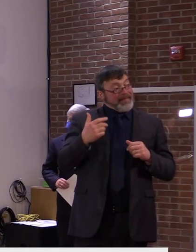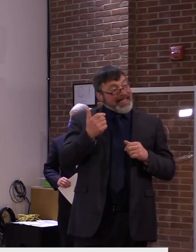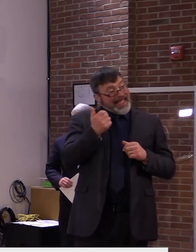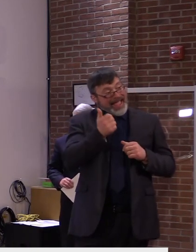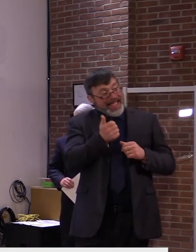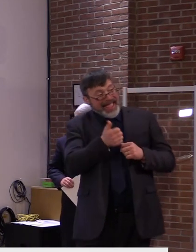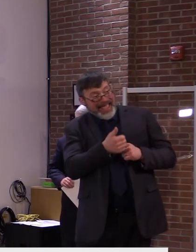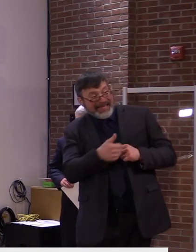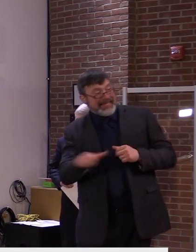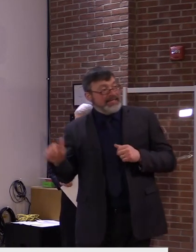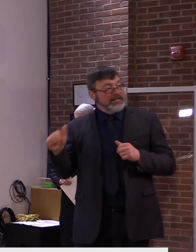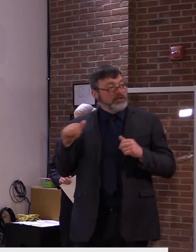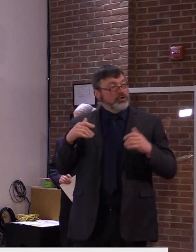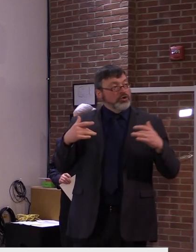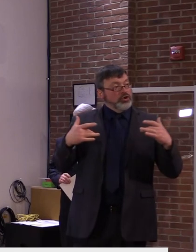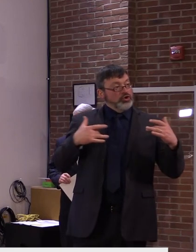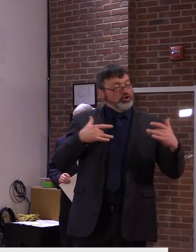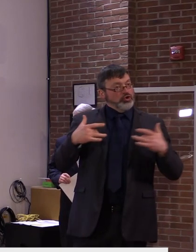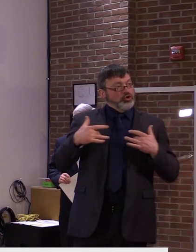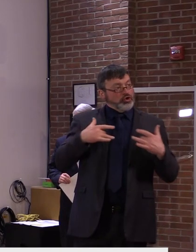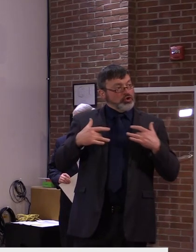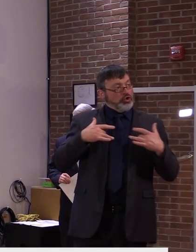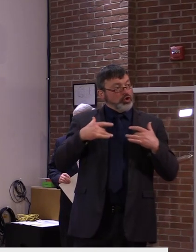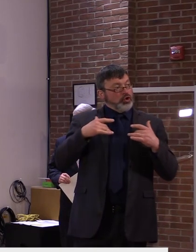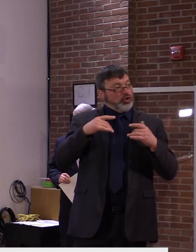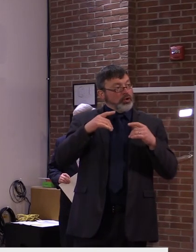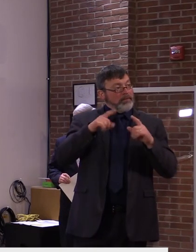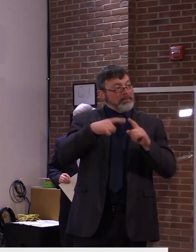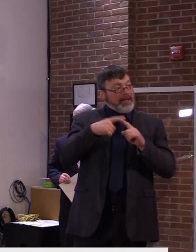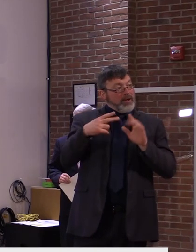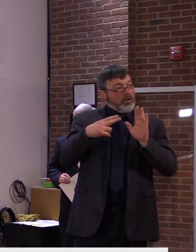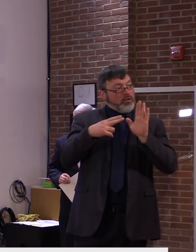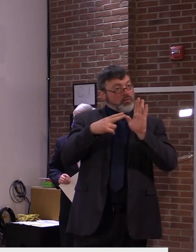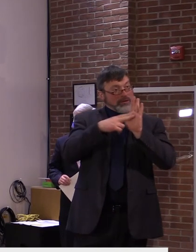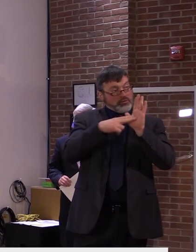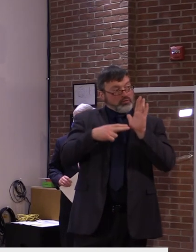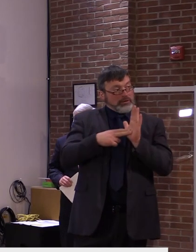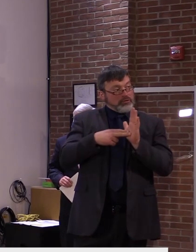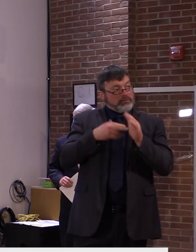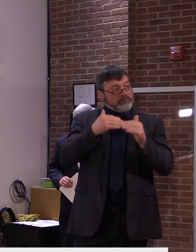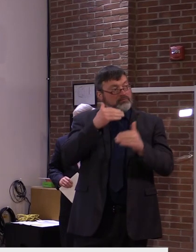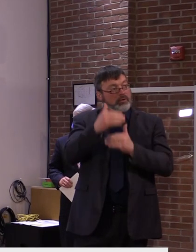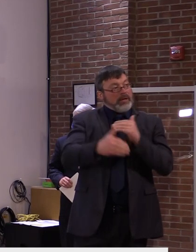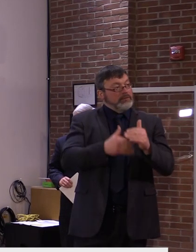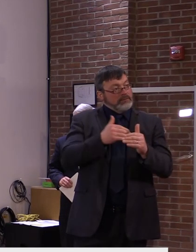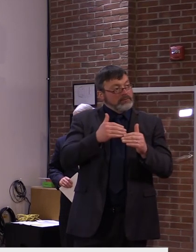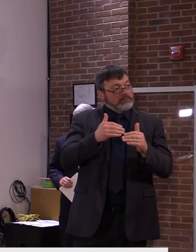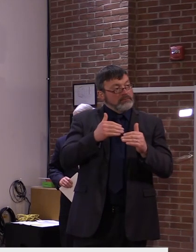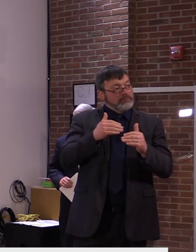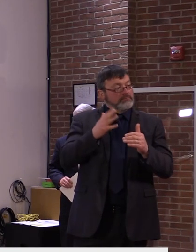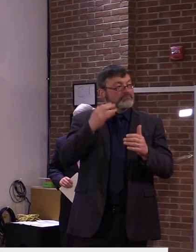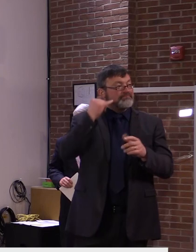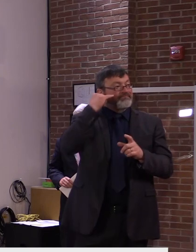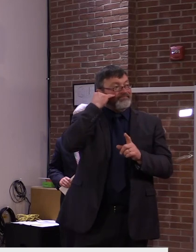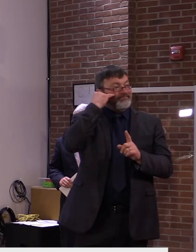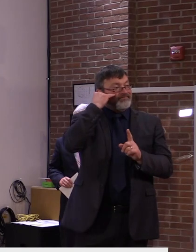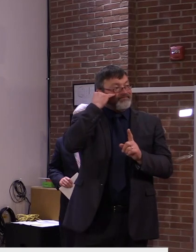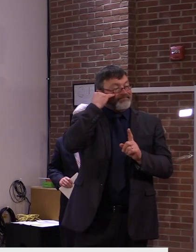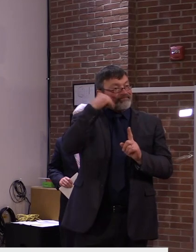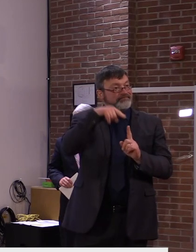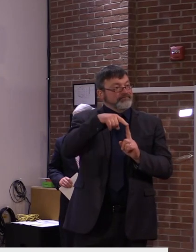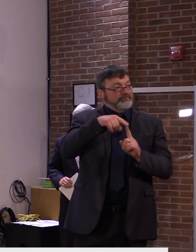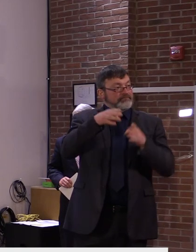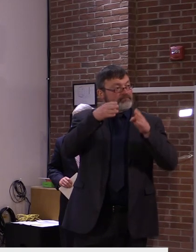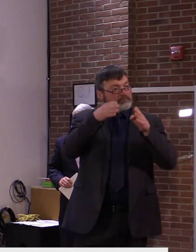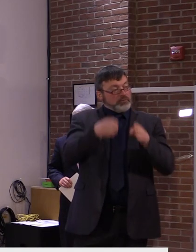in the 70 to 74 bracket and helped a neighbor over 75 register. That neighbor didn't have an email, so the reader used